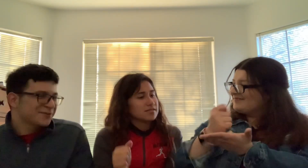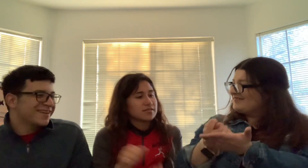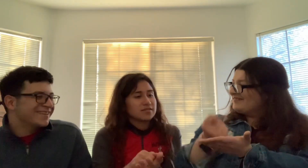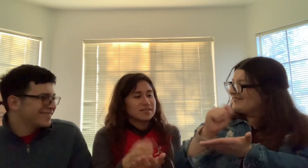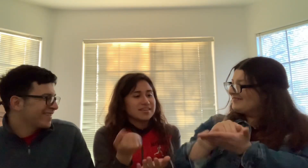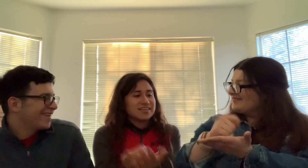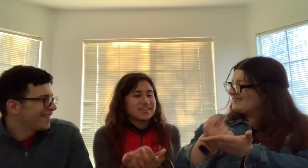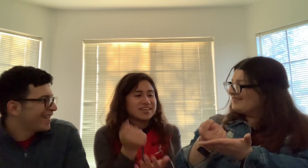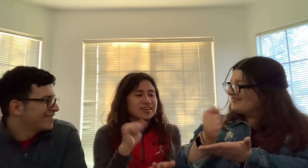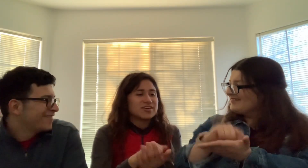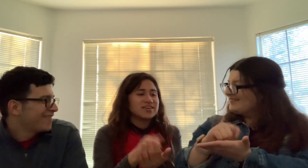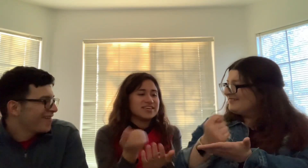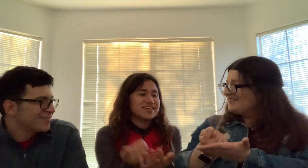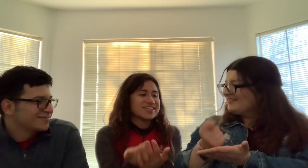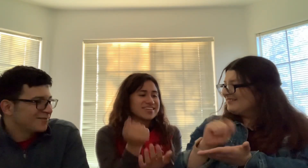That is cooking. No,